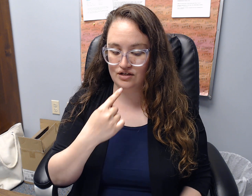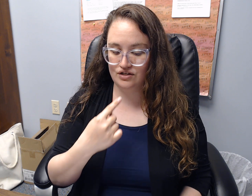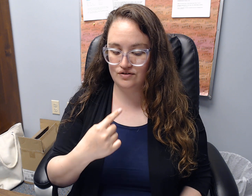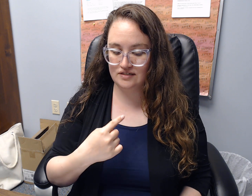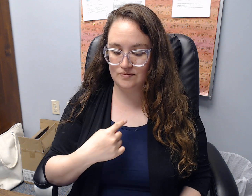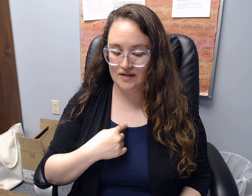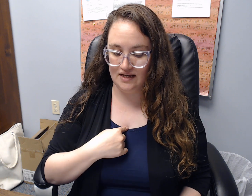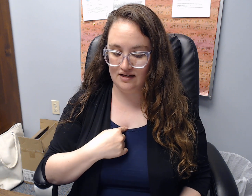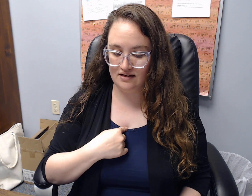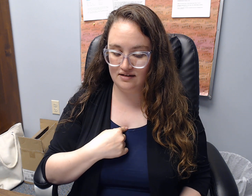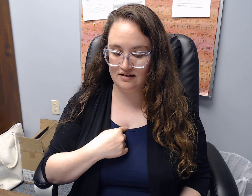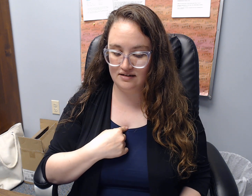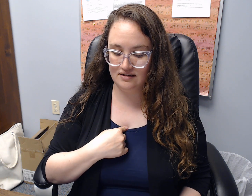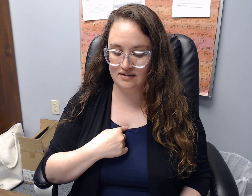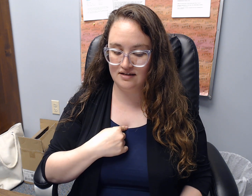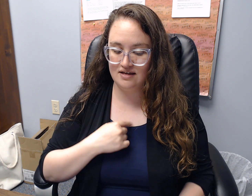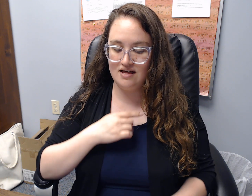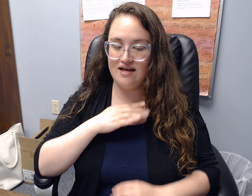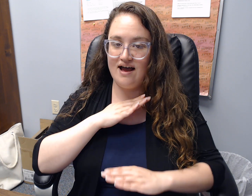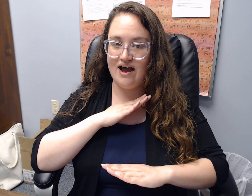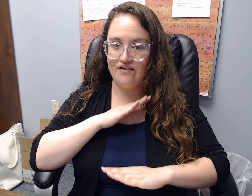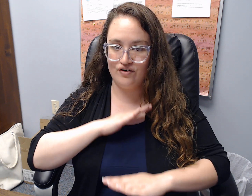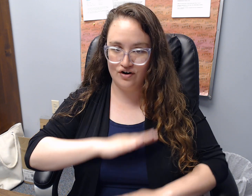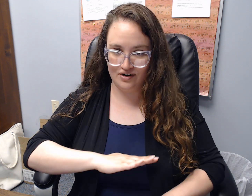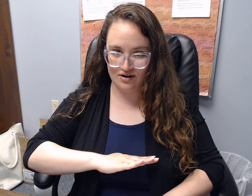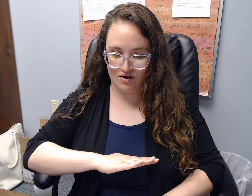you speak, I've heard it all.